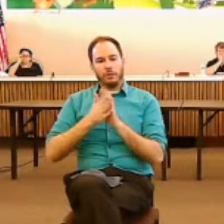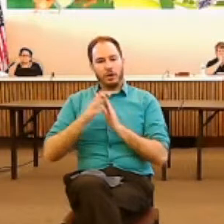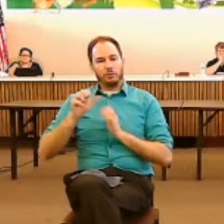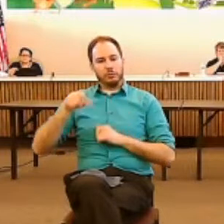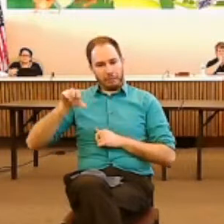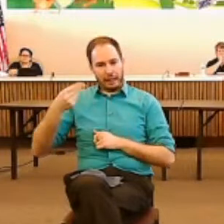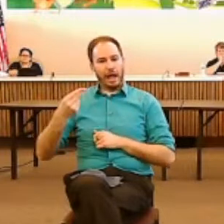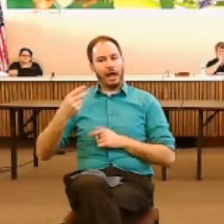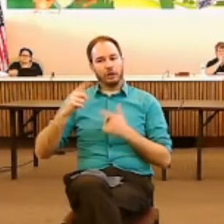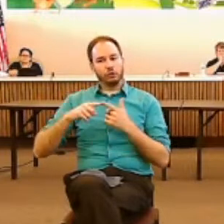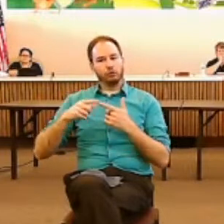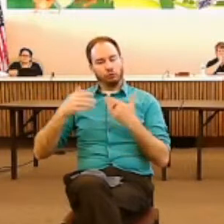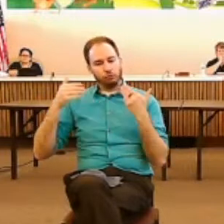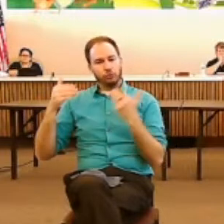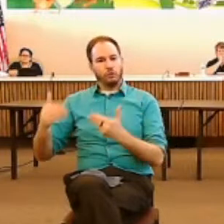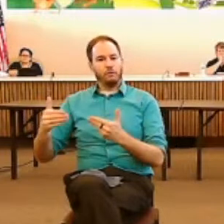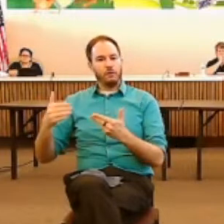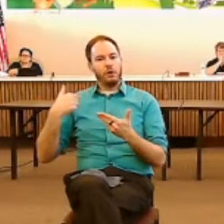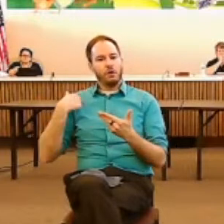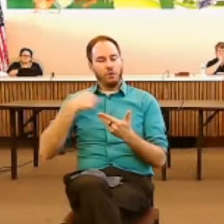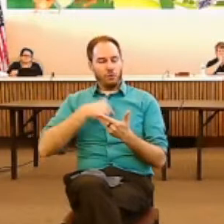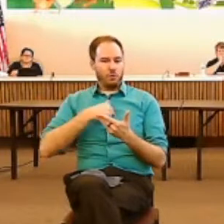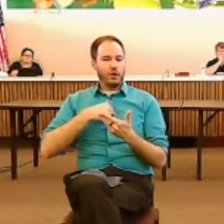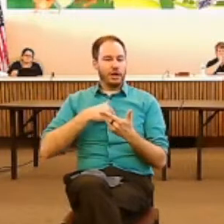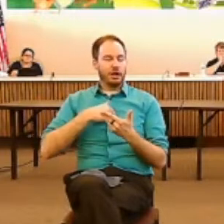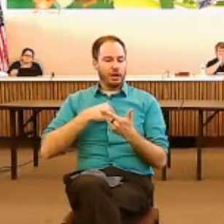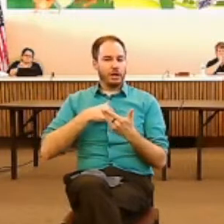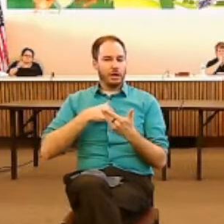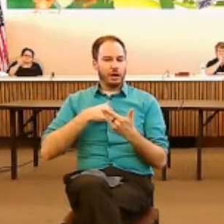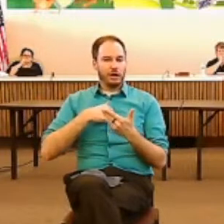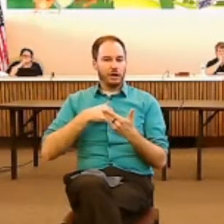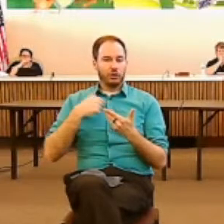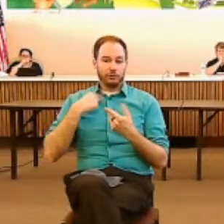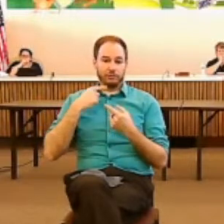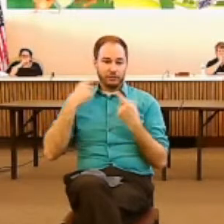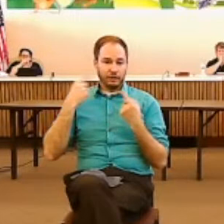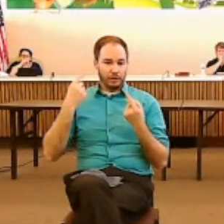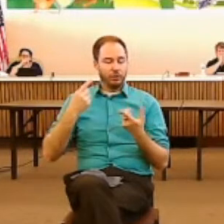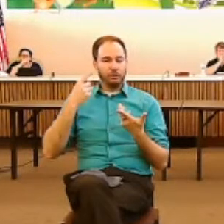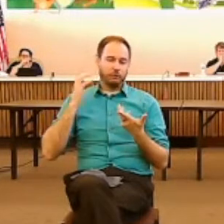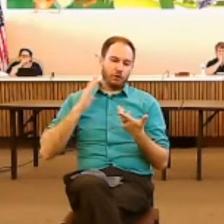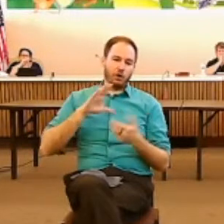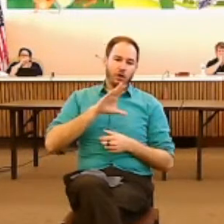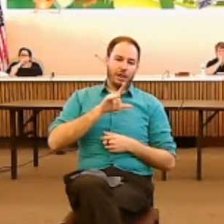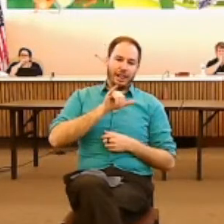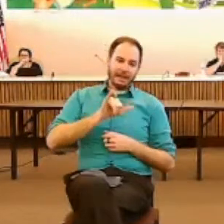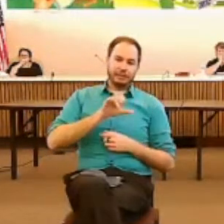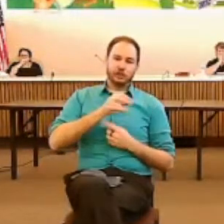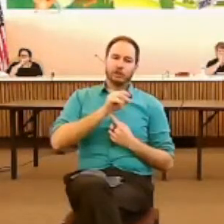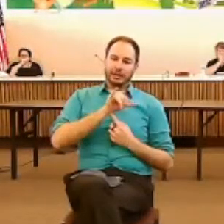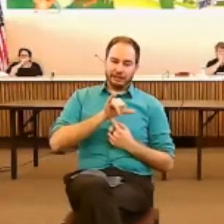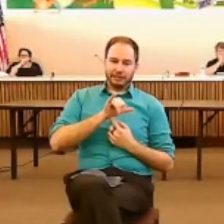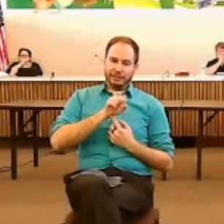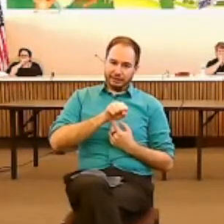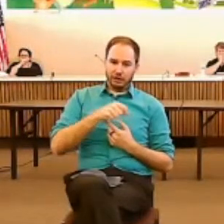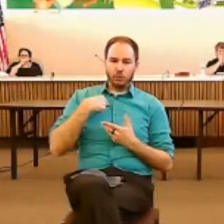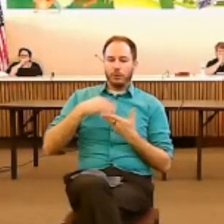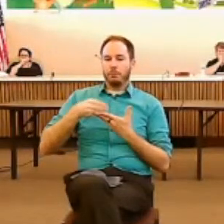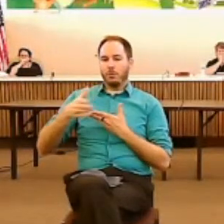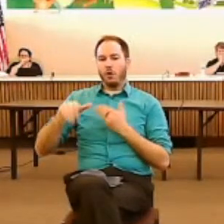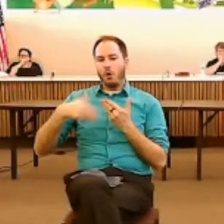our entity forward. We, in addition to what we've been known as Classy Chassis Car Washes, we purchased the Buckman